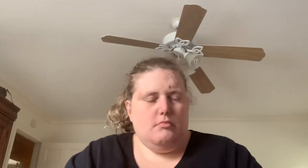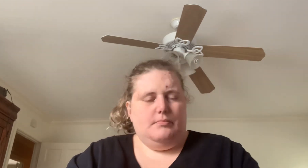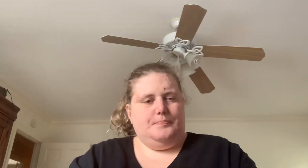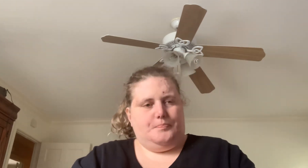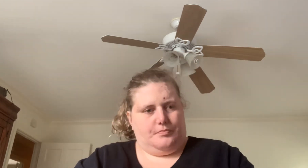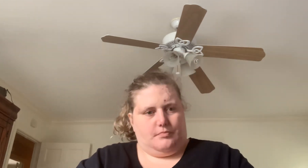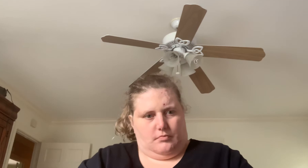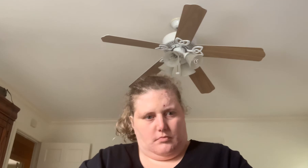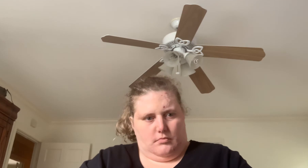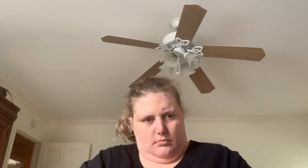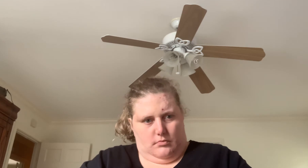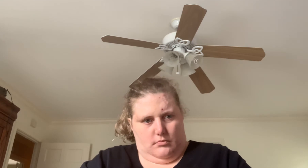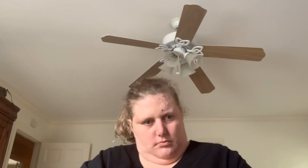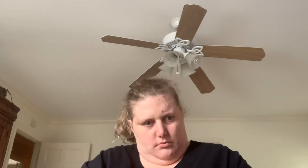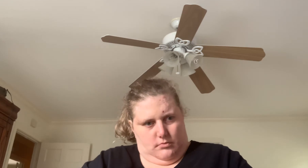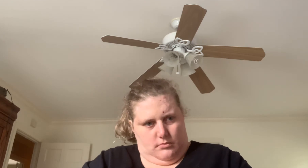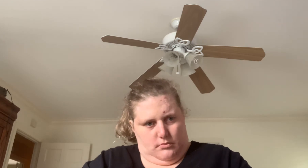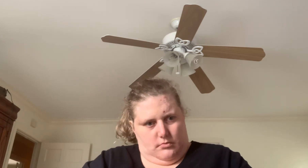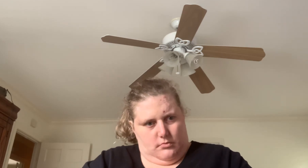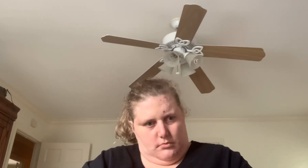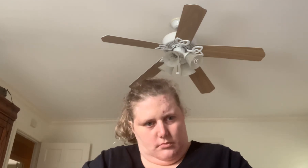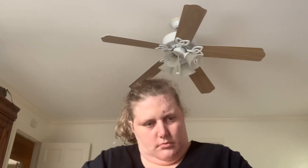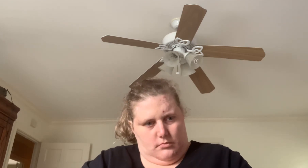aluminum oxide will be produced